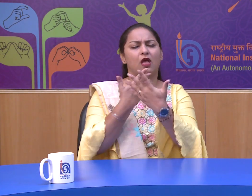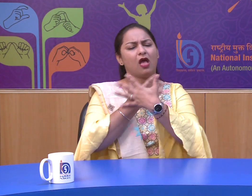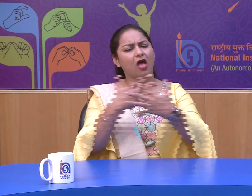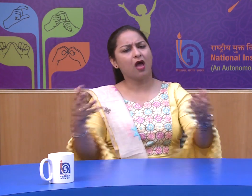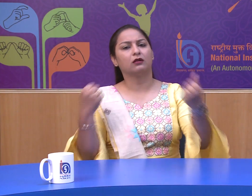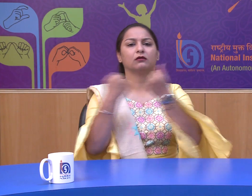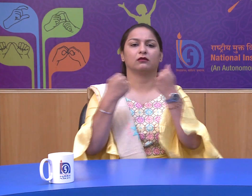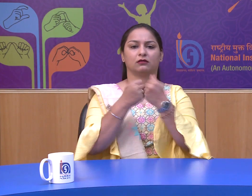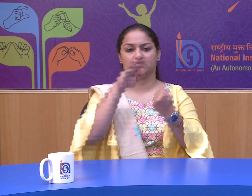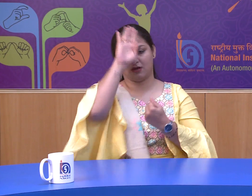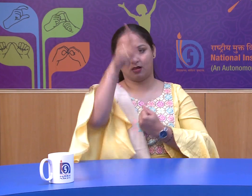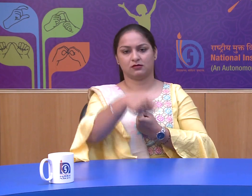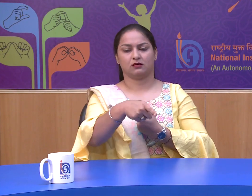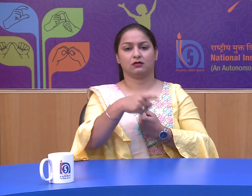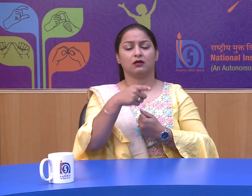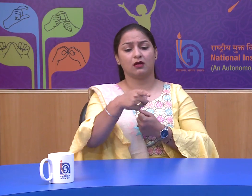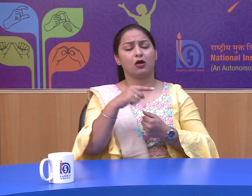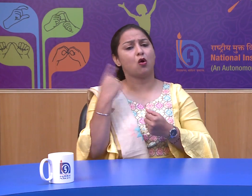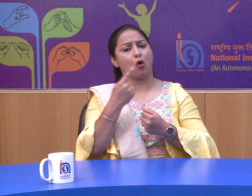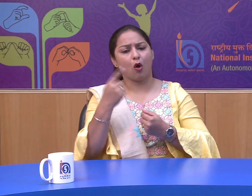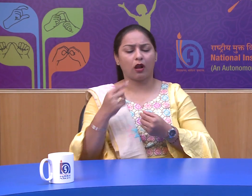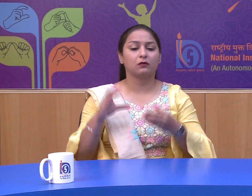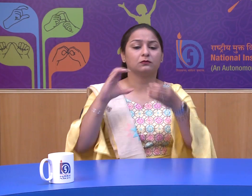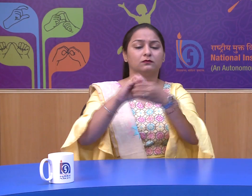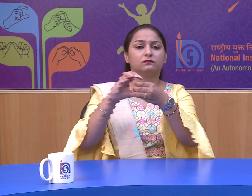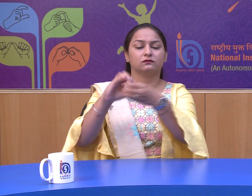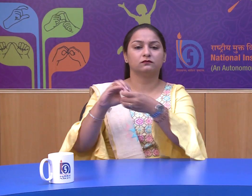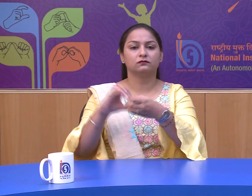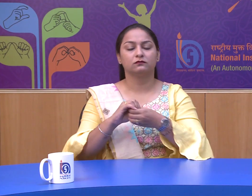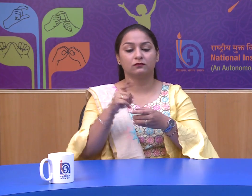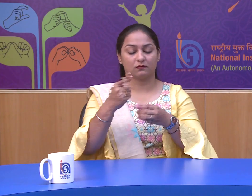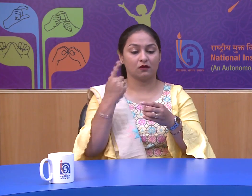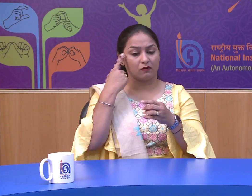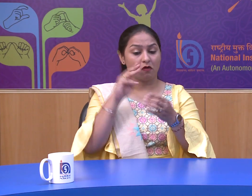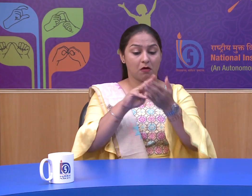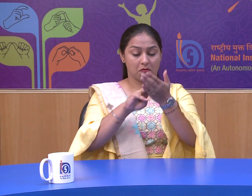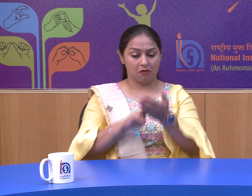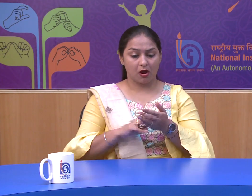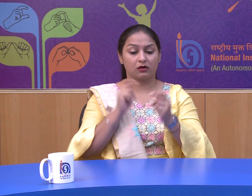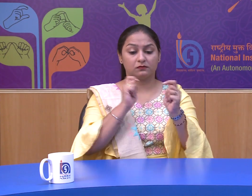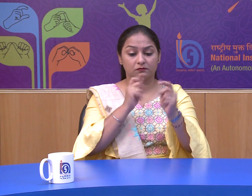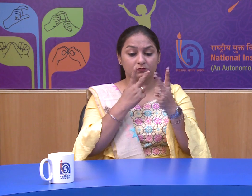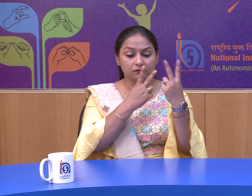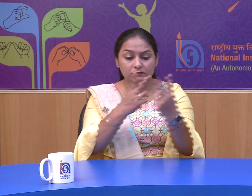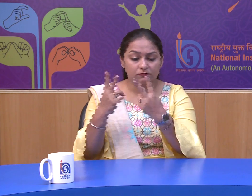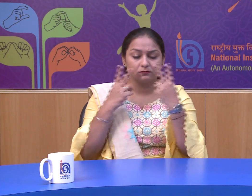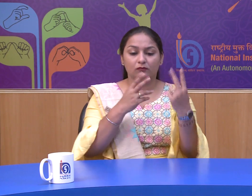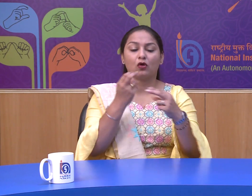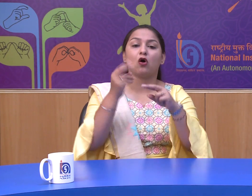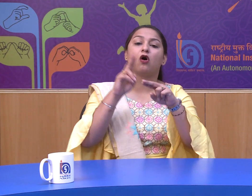well as he engaged himself in the maintenance and propagation of the idea